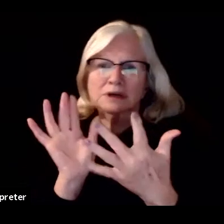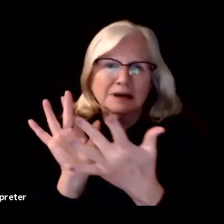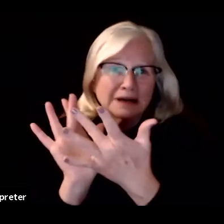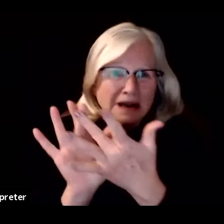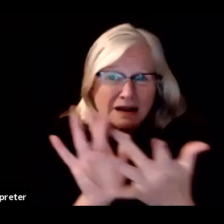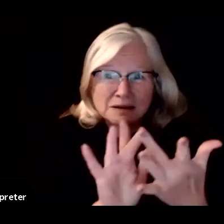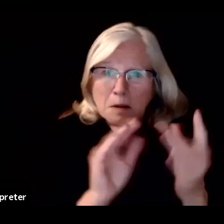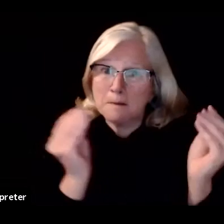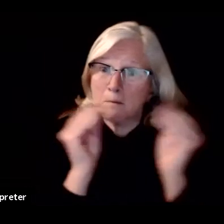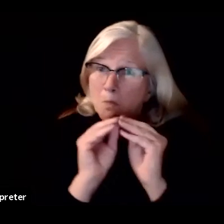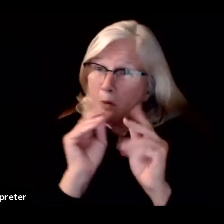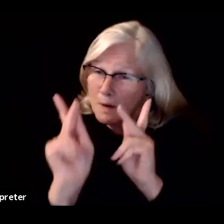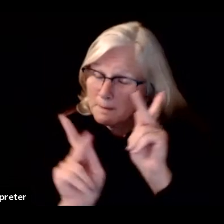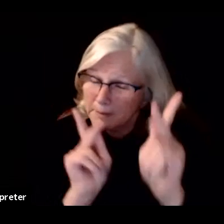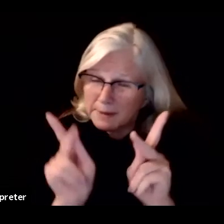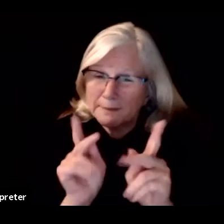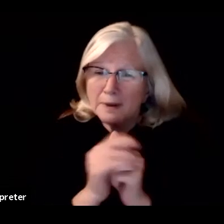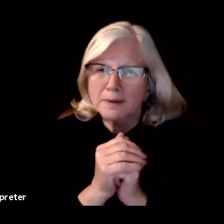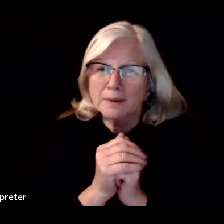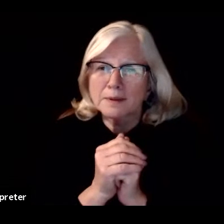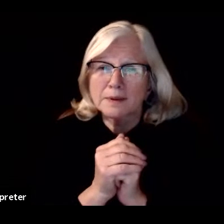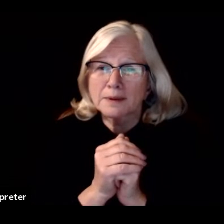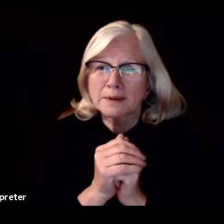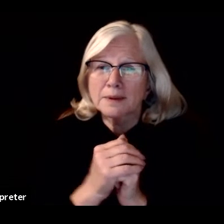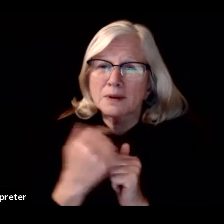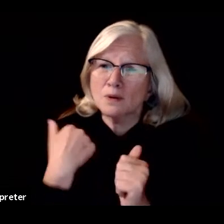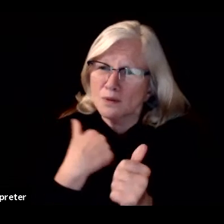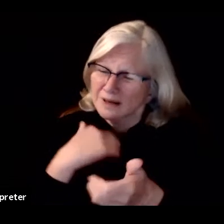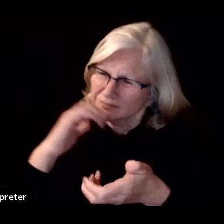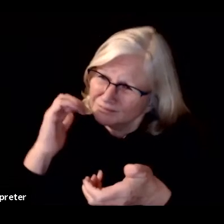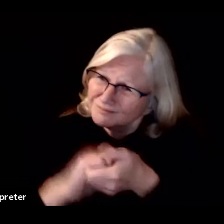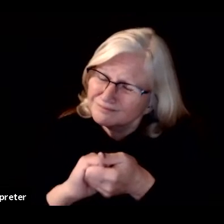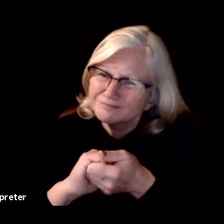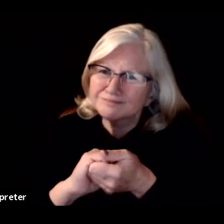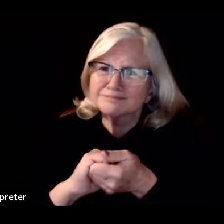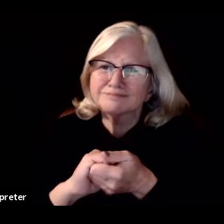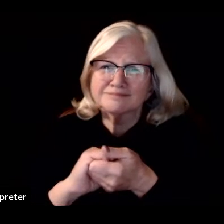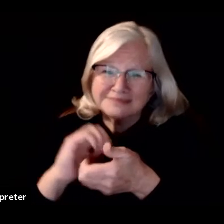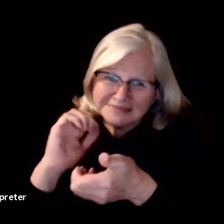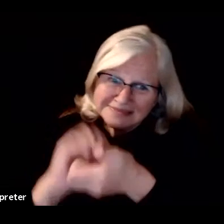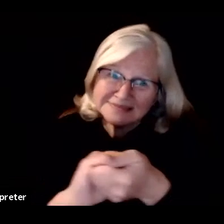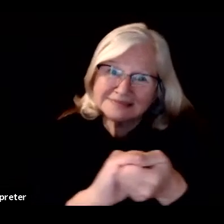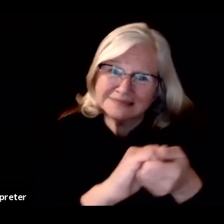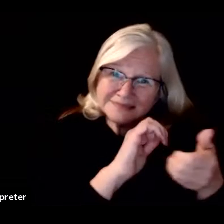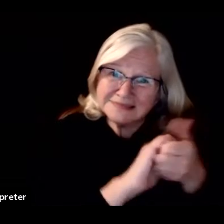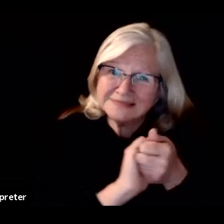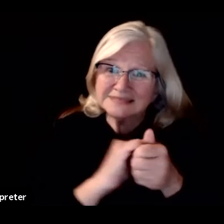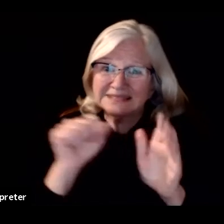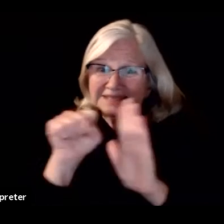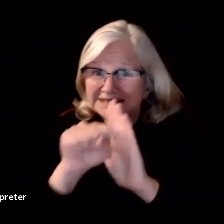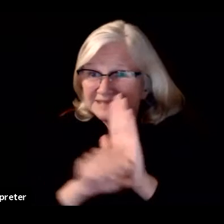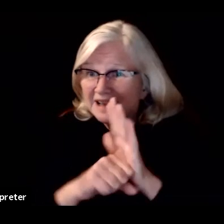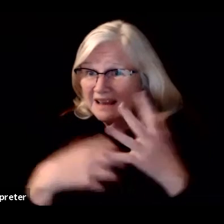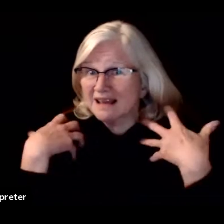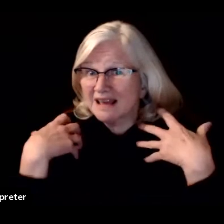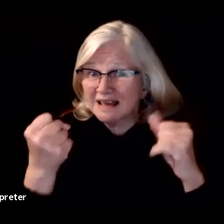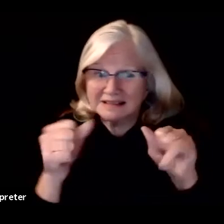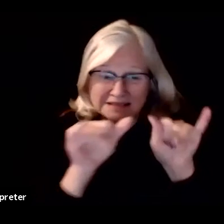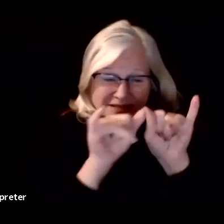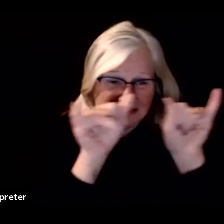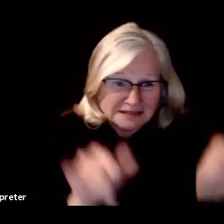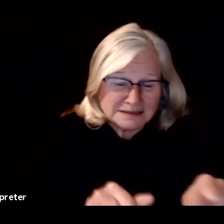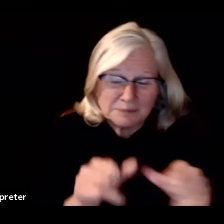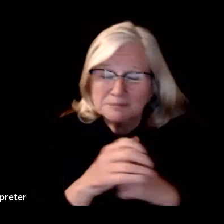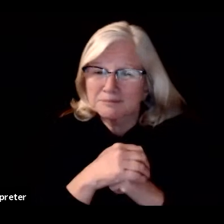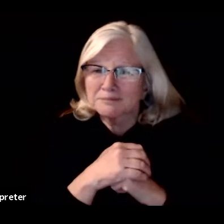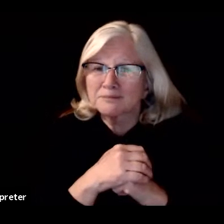partnerships that we've discussed many a time with our state's health systems, with the University of Minnesota and Mayo. We've done it through opening a saliva testing